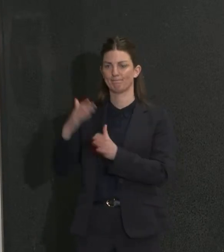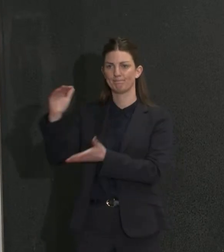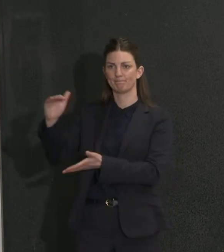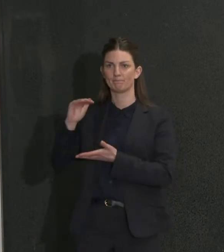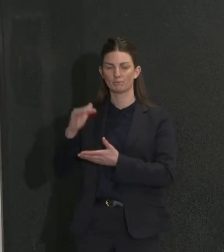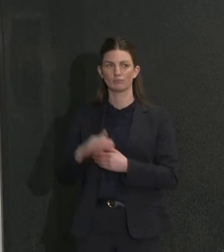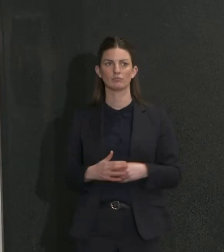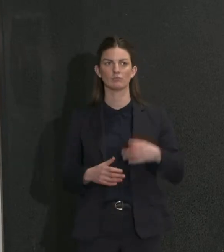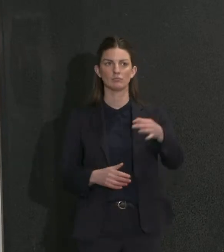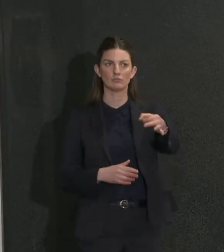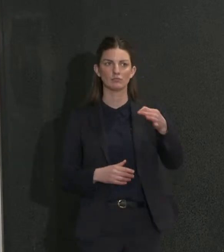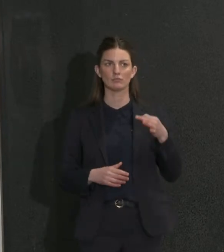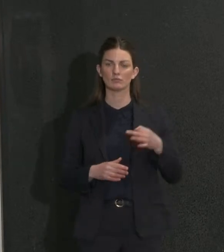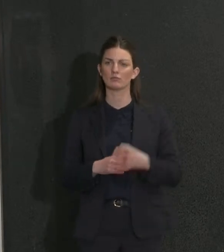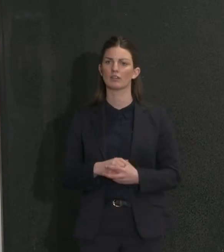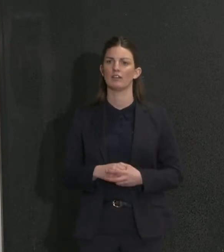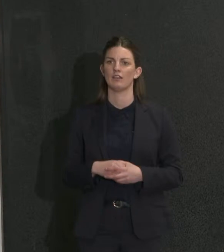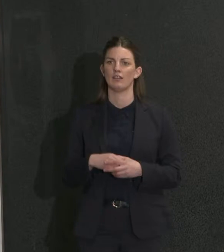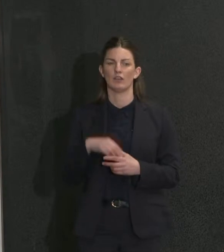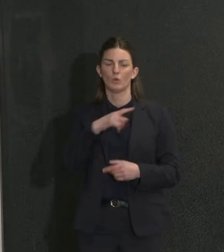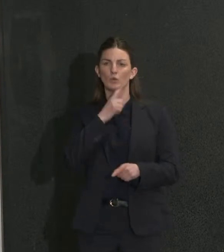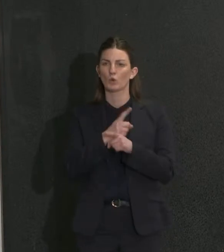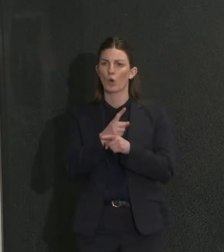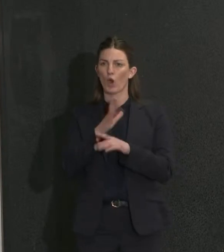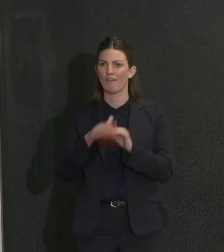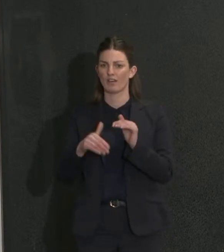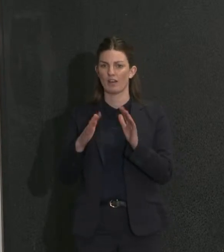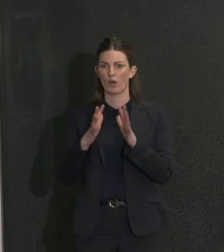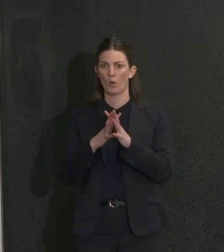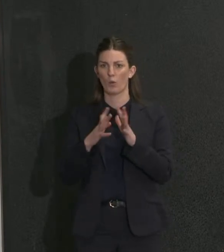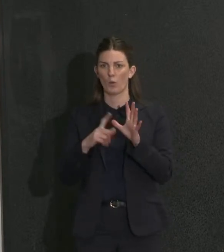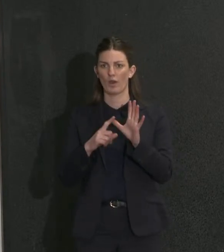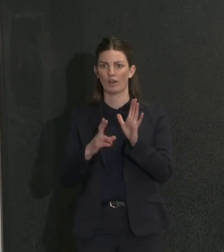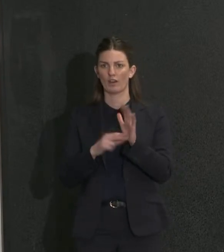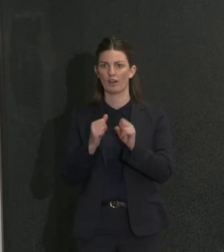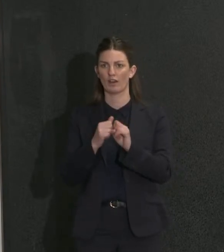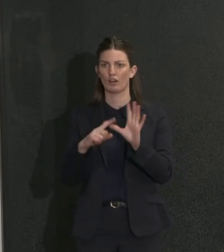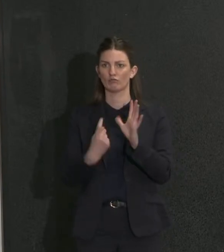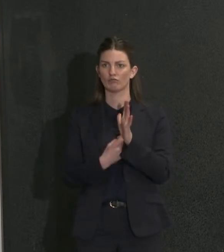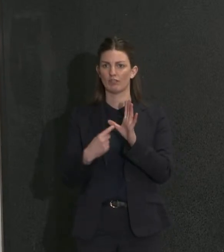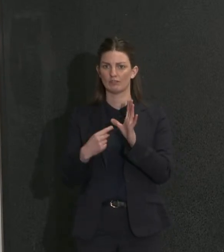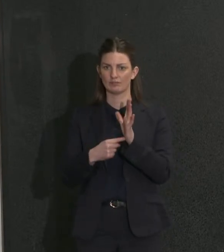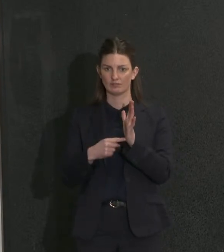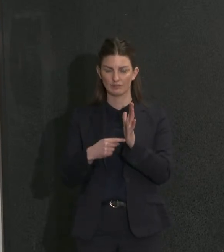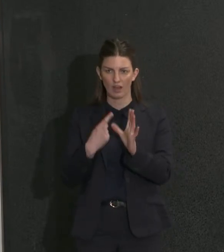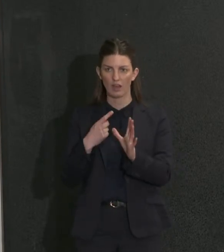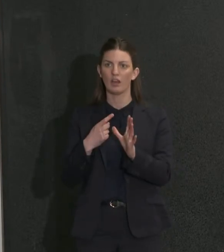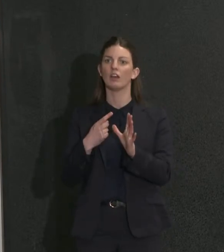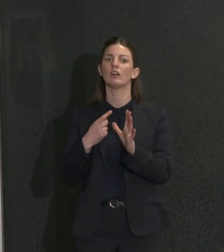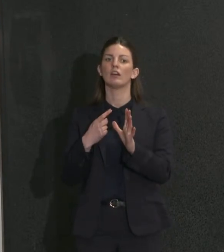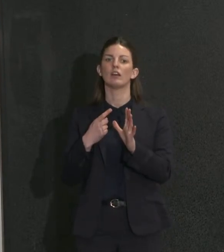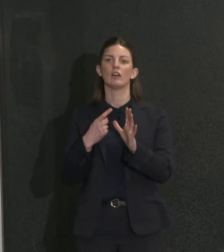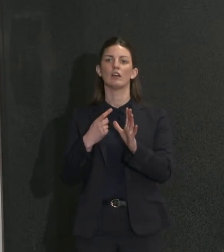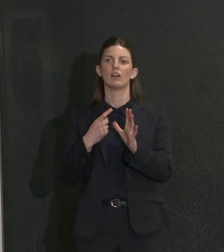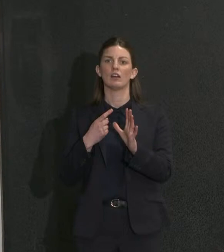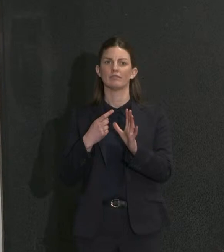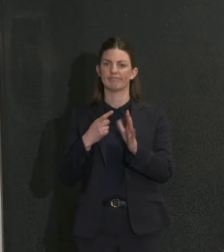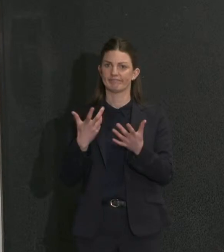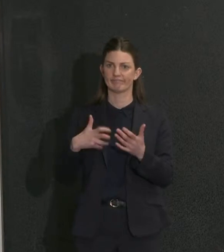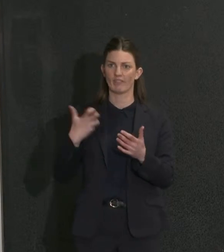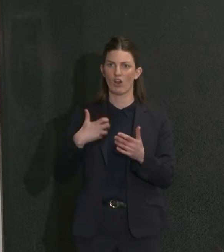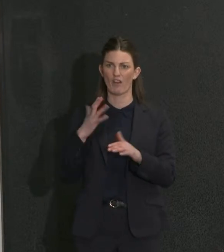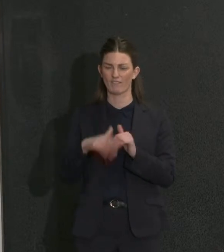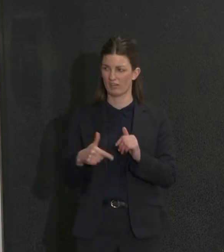in the regions feel a bit dudded? Well, what I'd say to everyone in regional Victoria, whether it's in Wangaratta where I grew up or any other part of